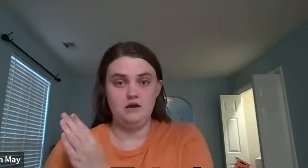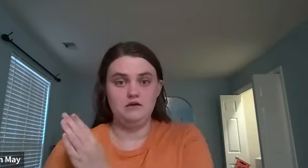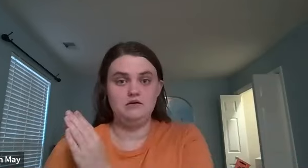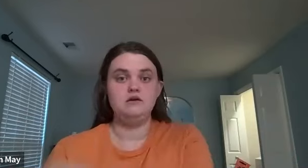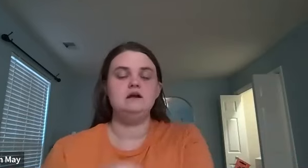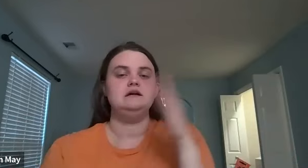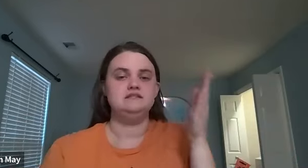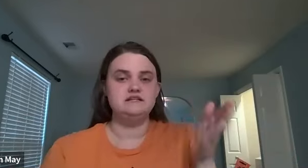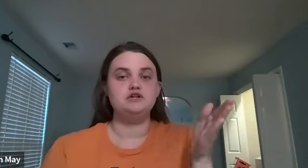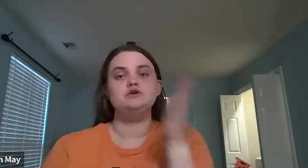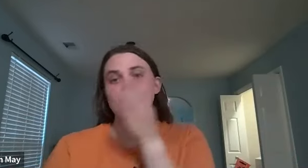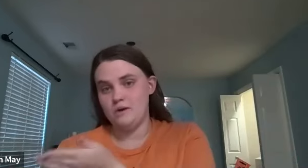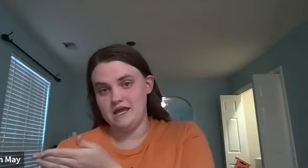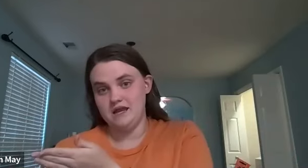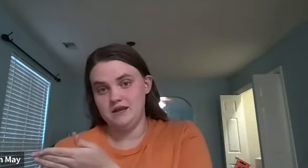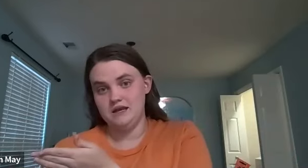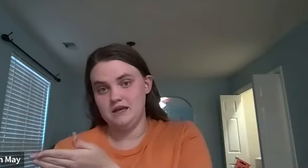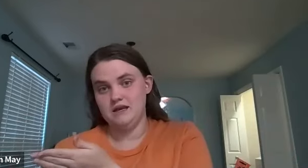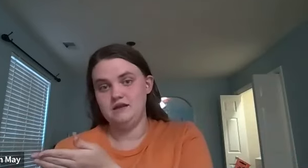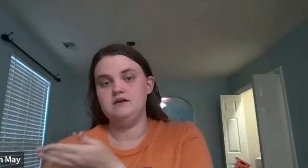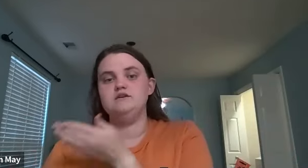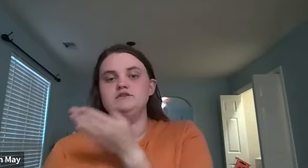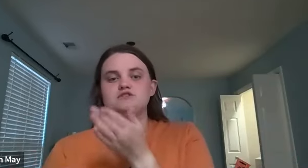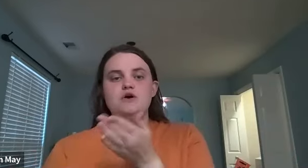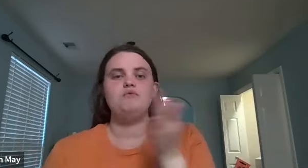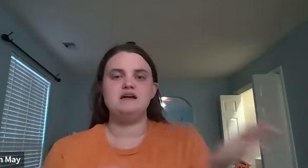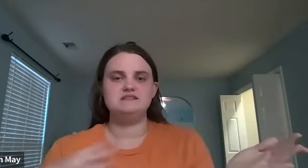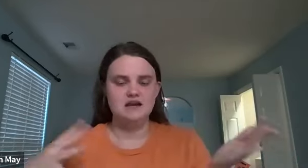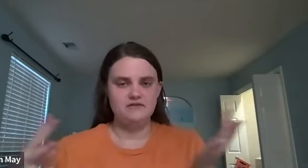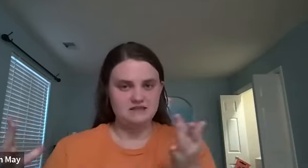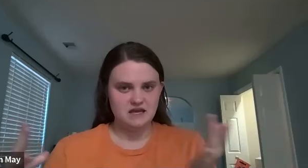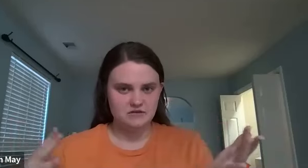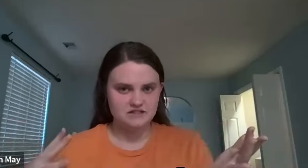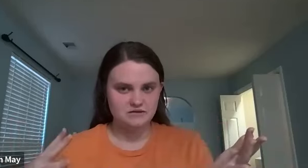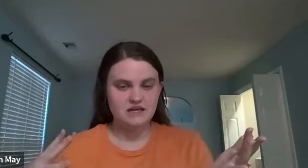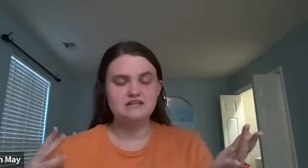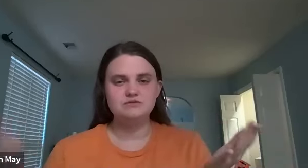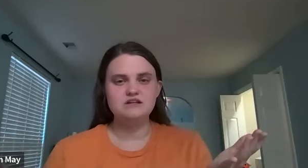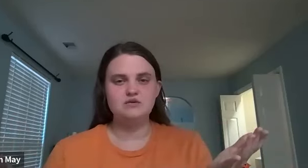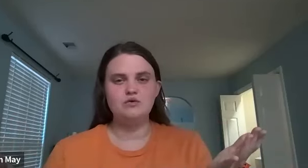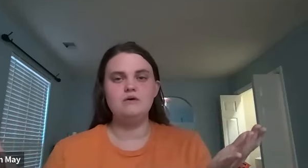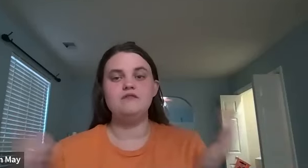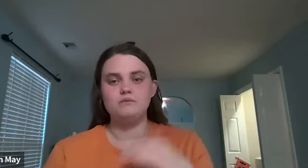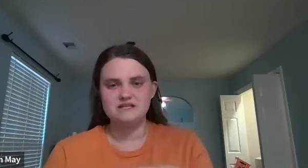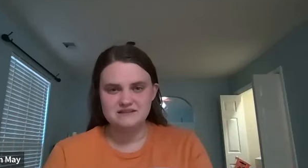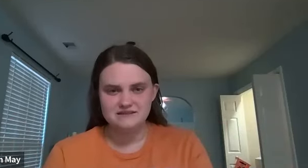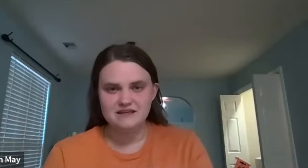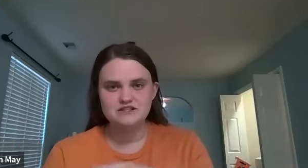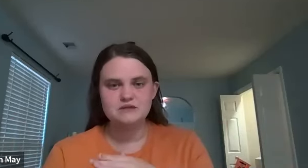where? Dinner when? So that's how they do it. It's really cool. And the reason they do it